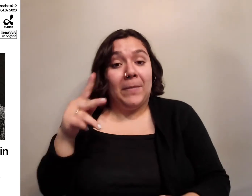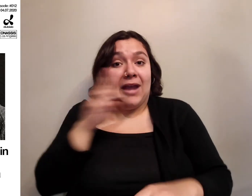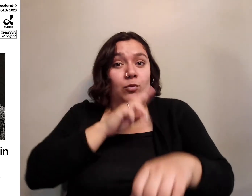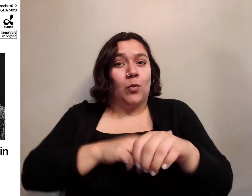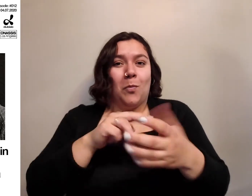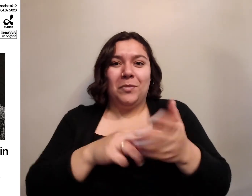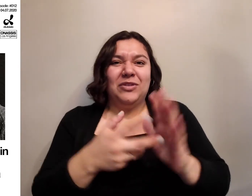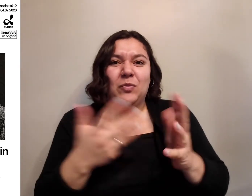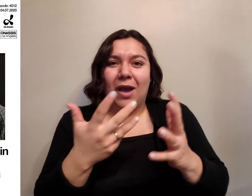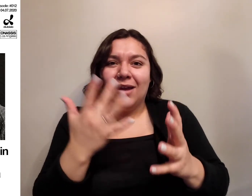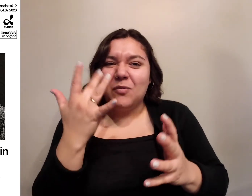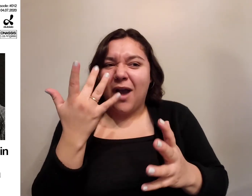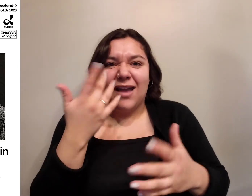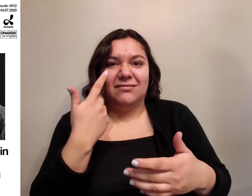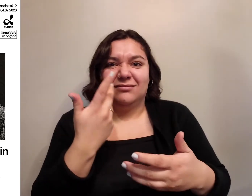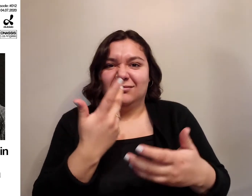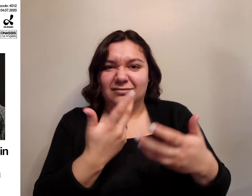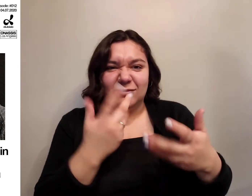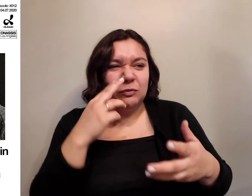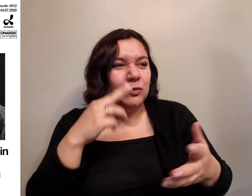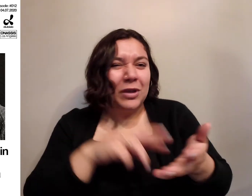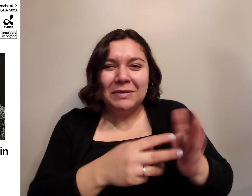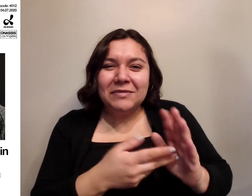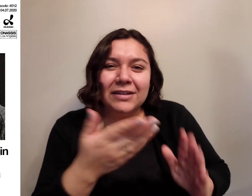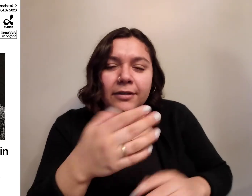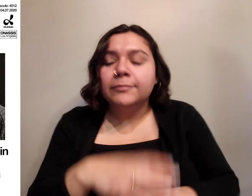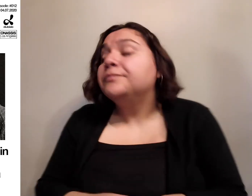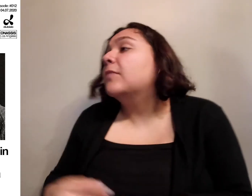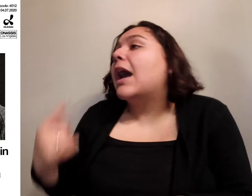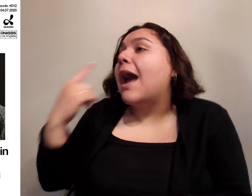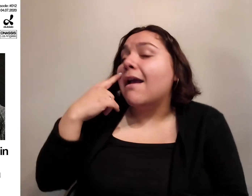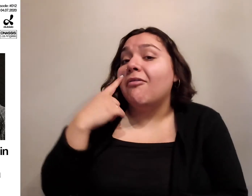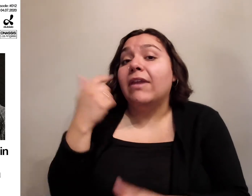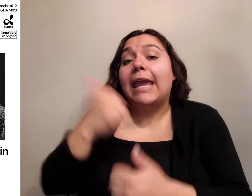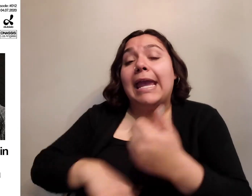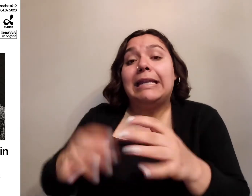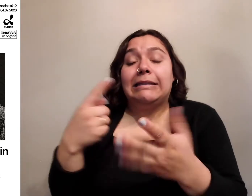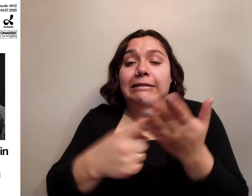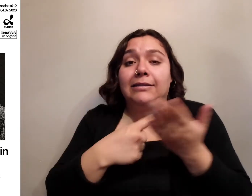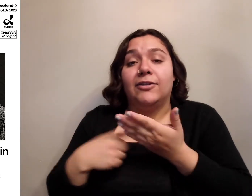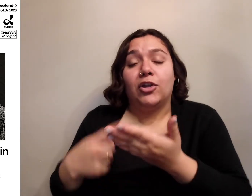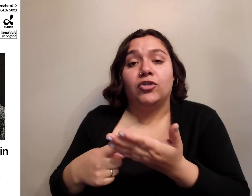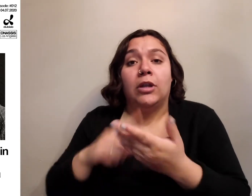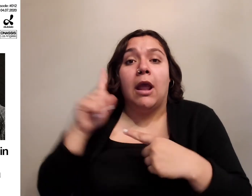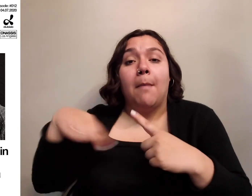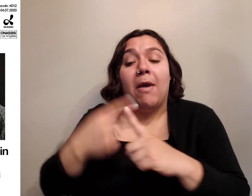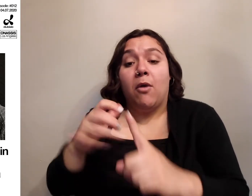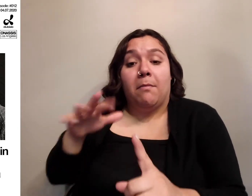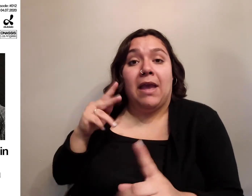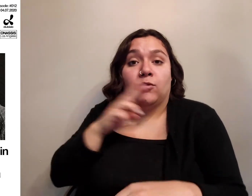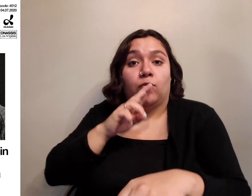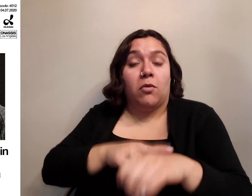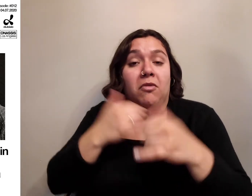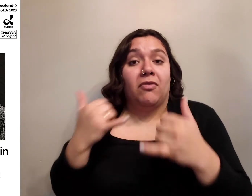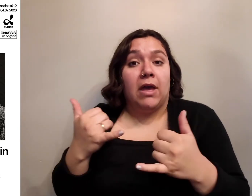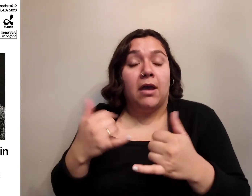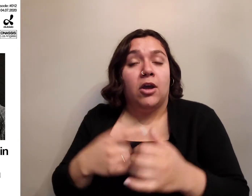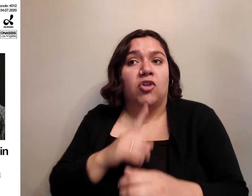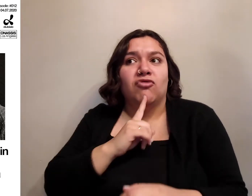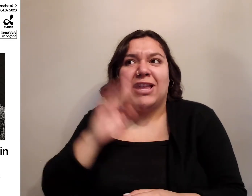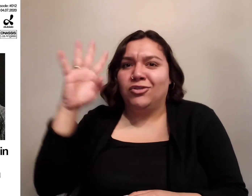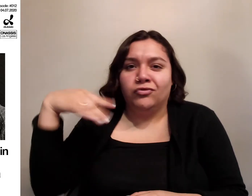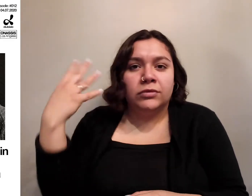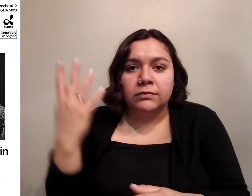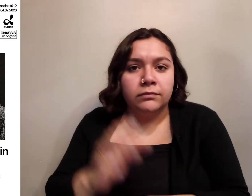even advisable? Well, I think, any discussion about returning to normal at this point is